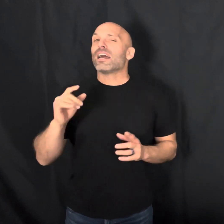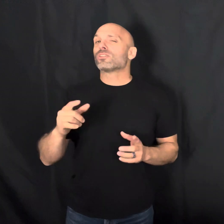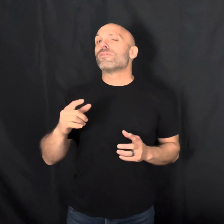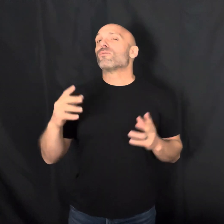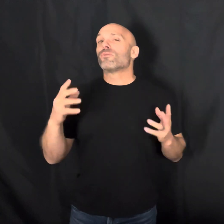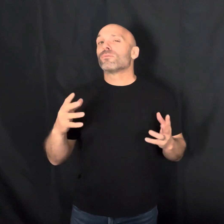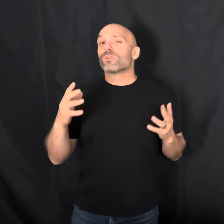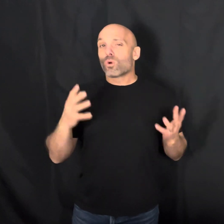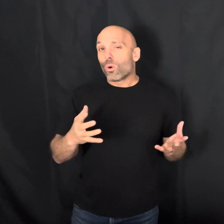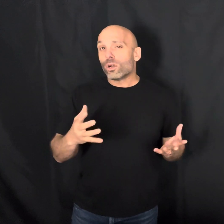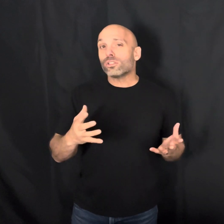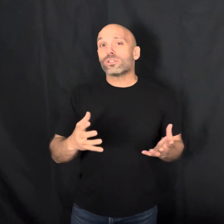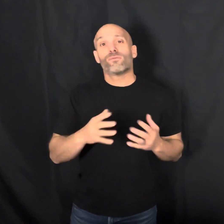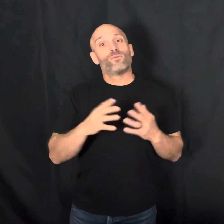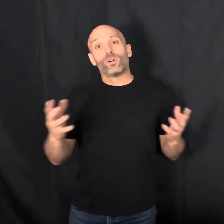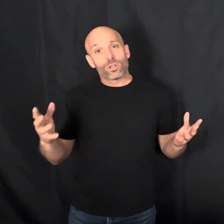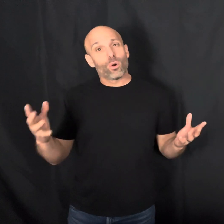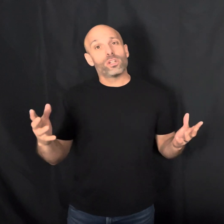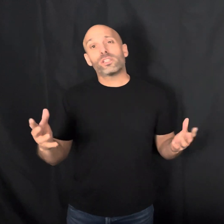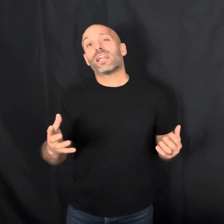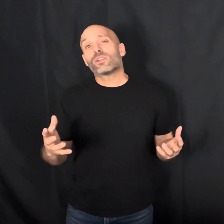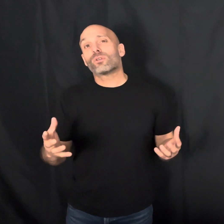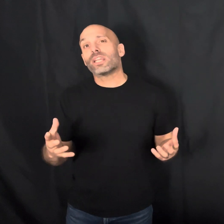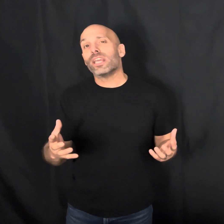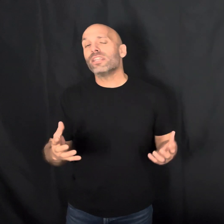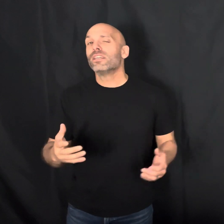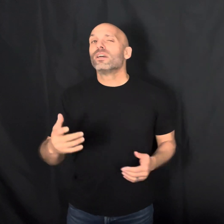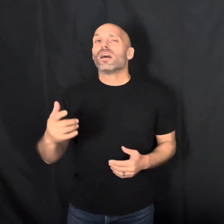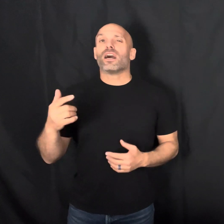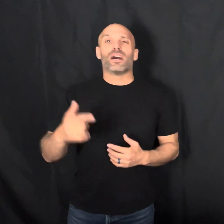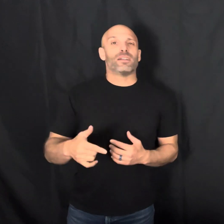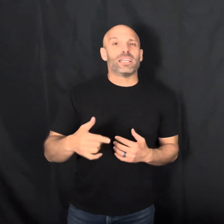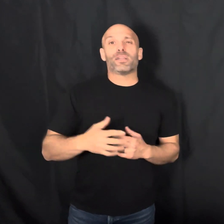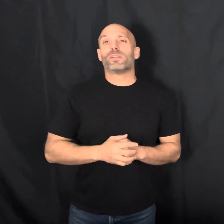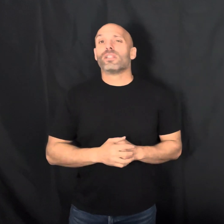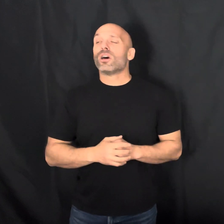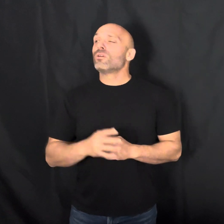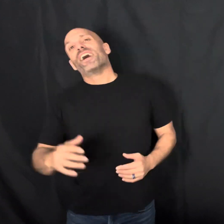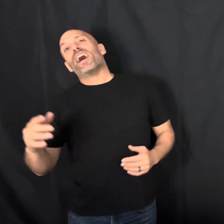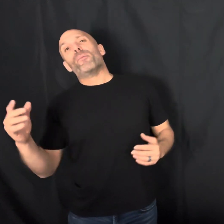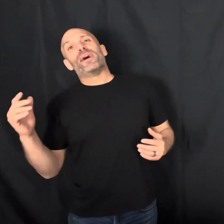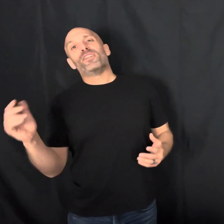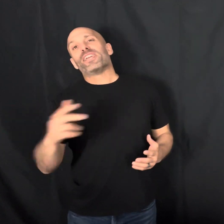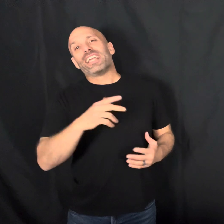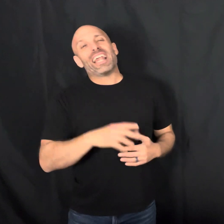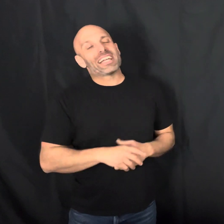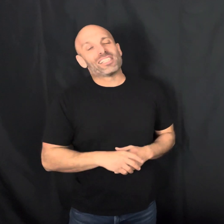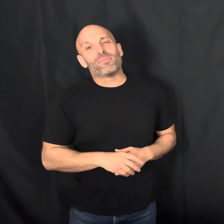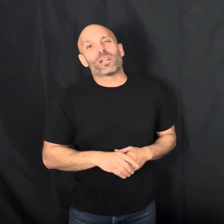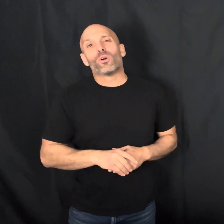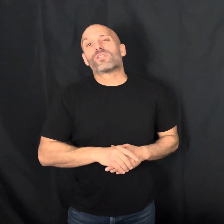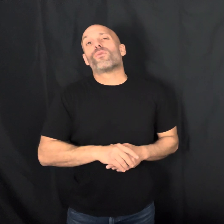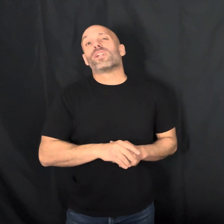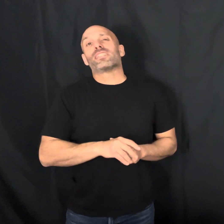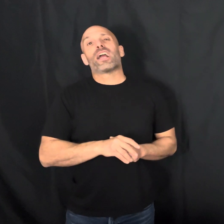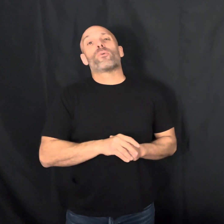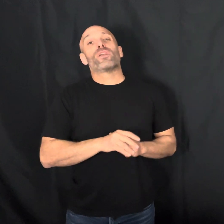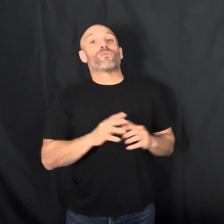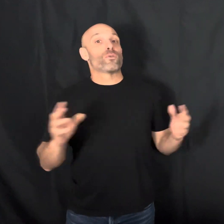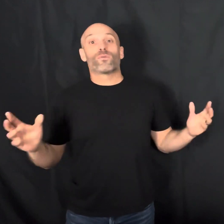have a full course that I created, link below, but you can get access to my course for an entire week for